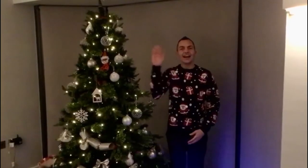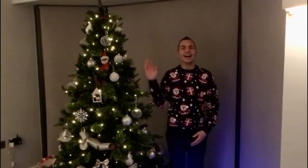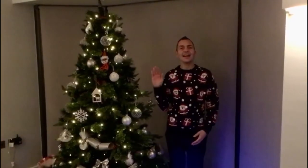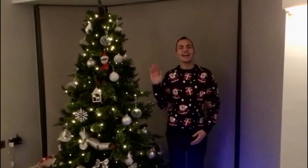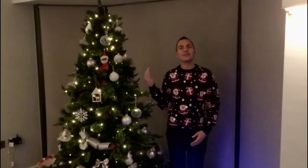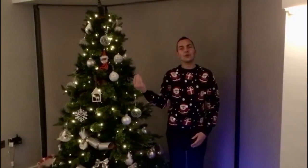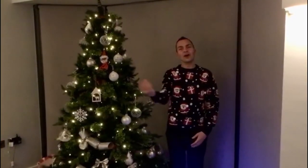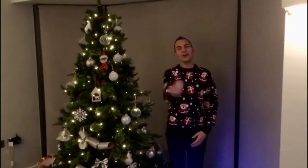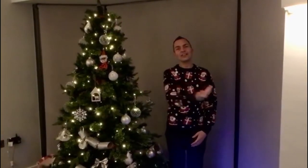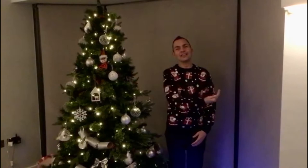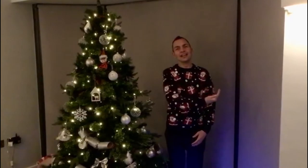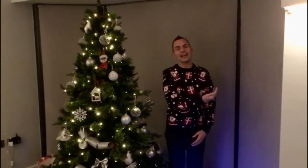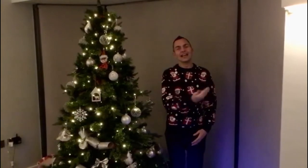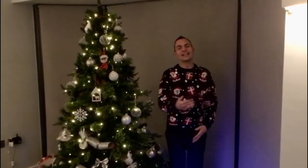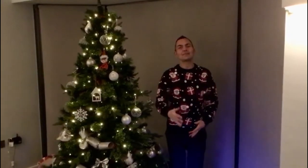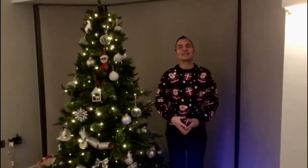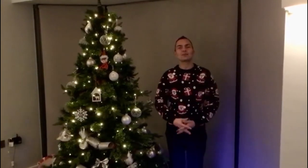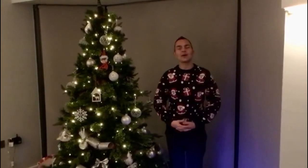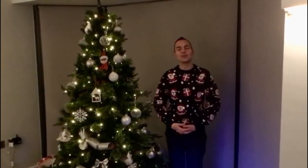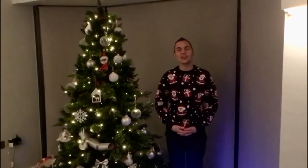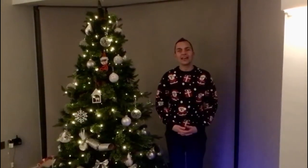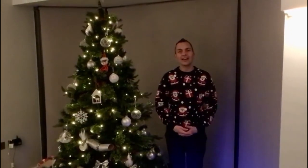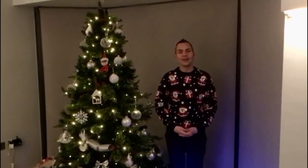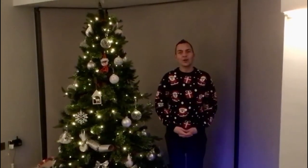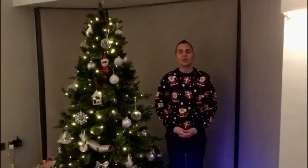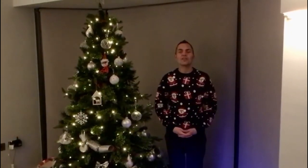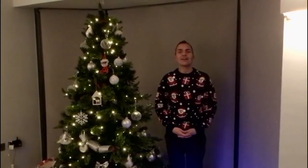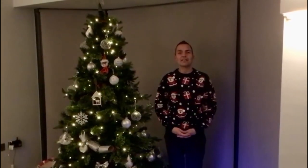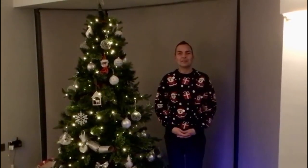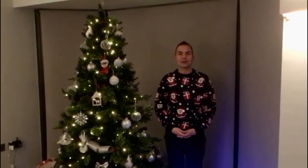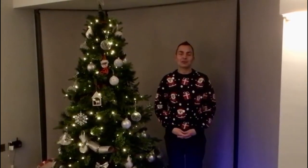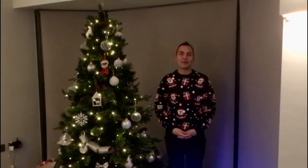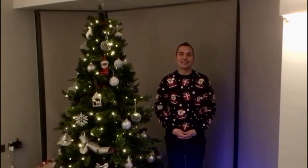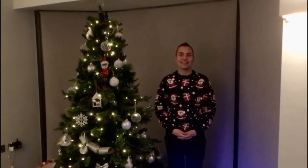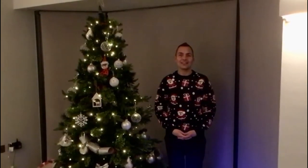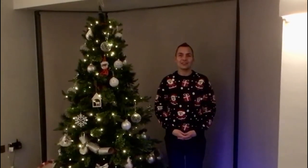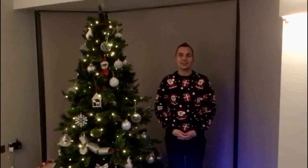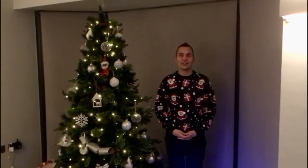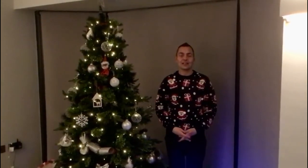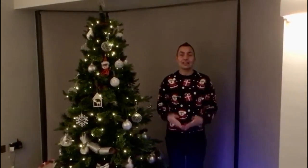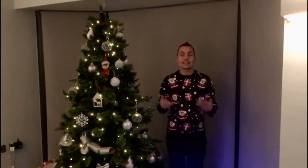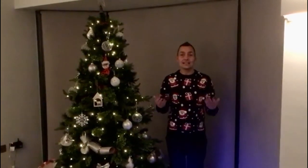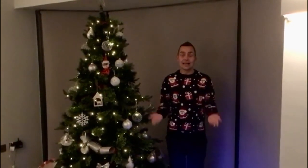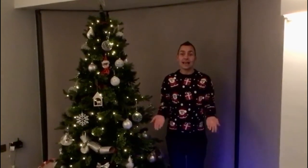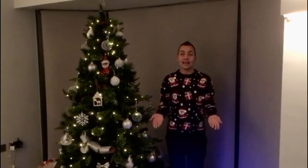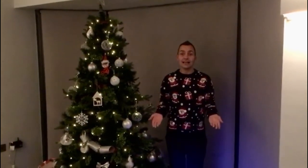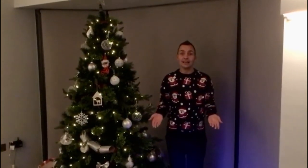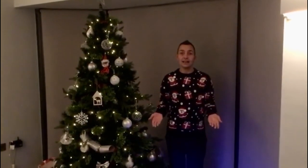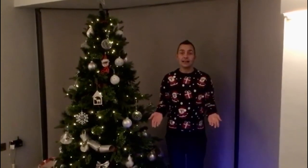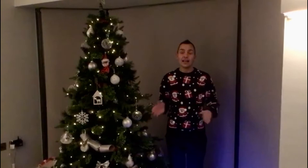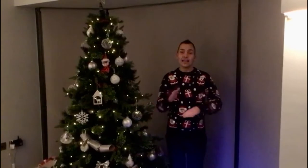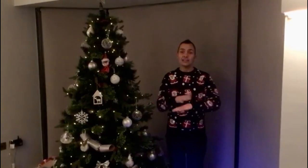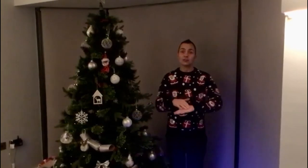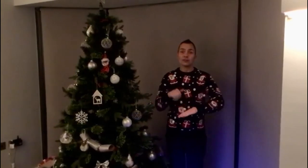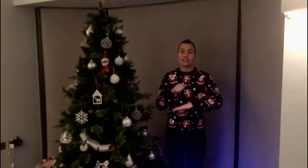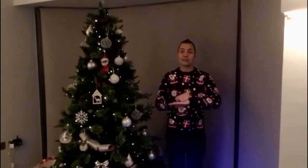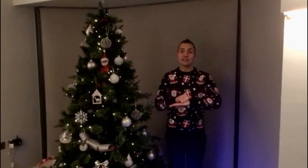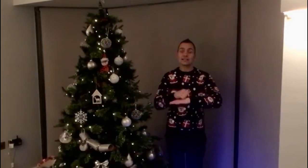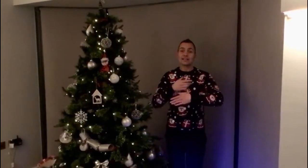Hi everyone, it's Mr. Welsh here with a very special message. Today is Christmas